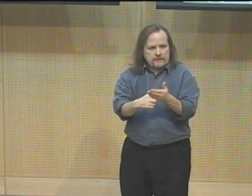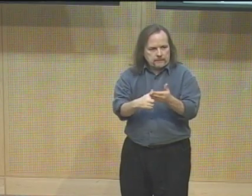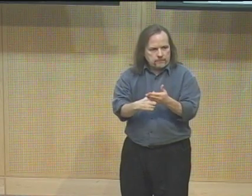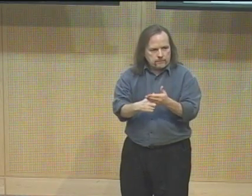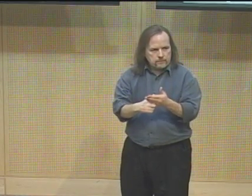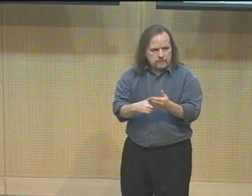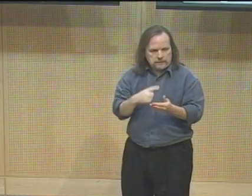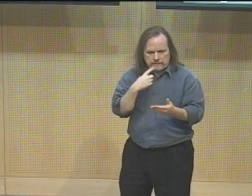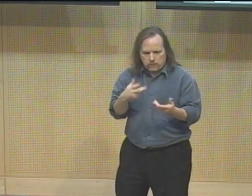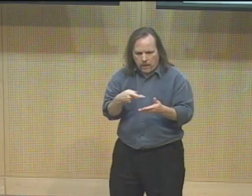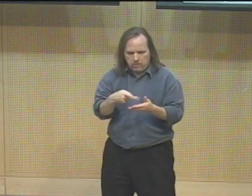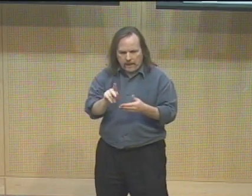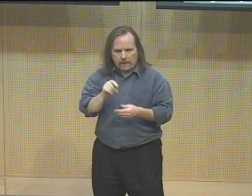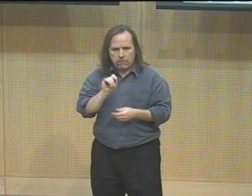Now, suppose you had